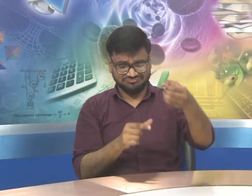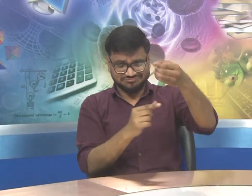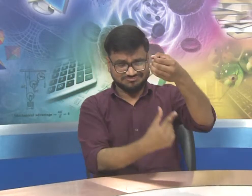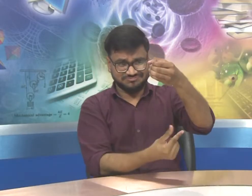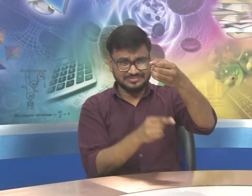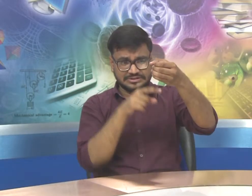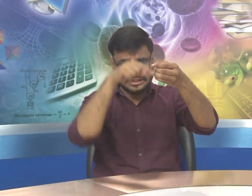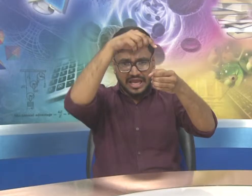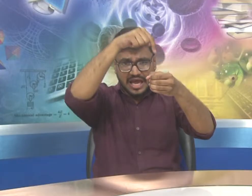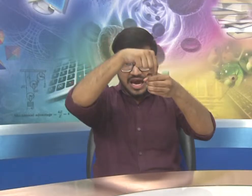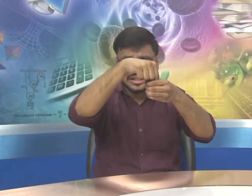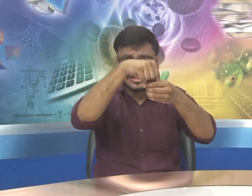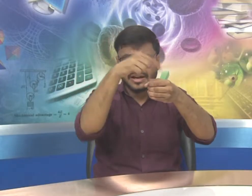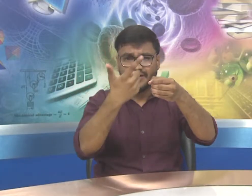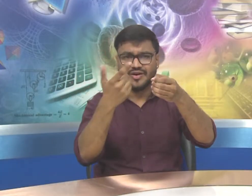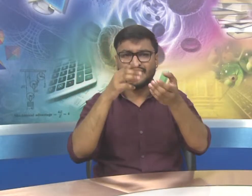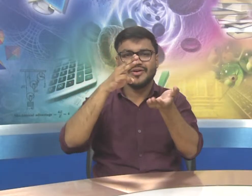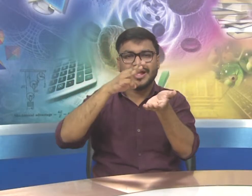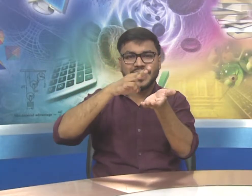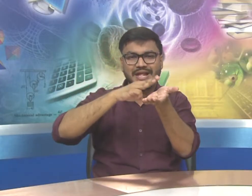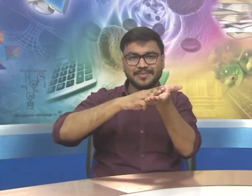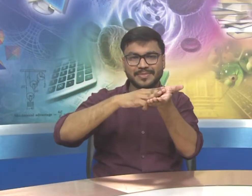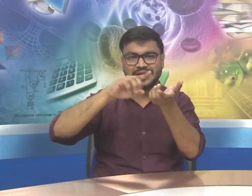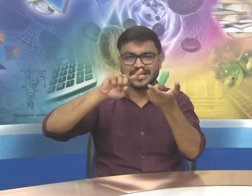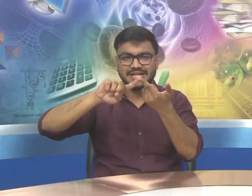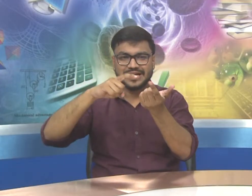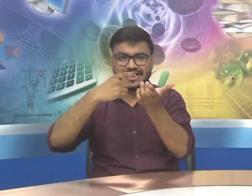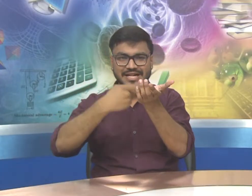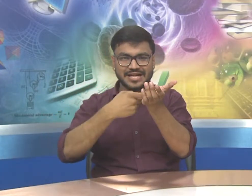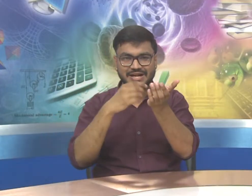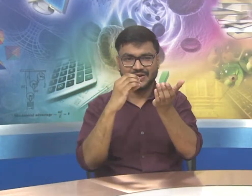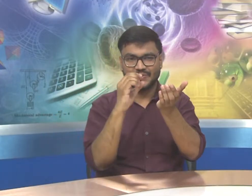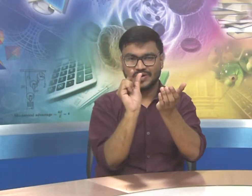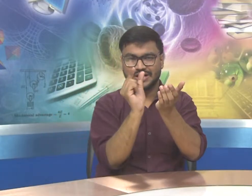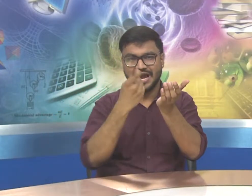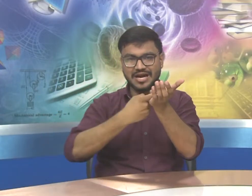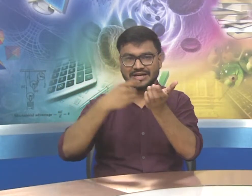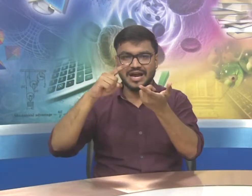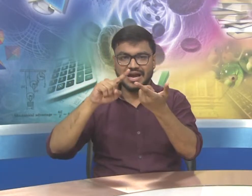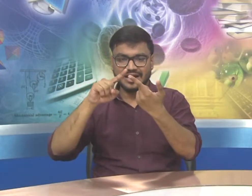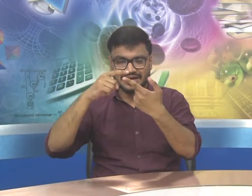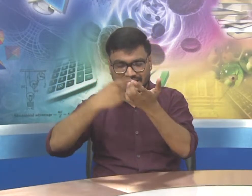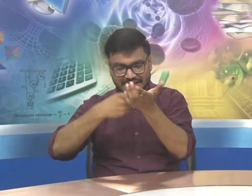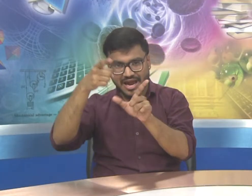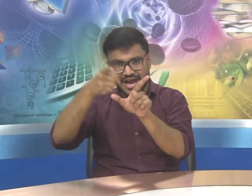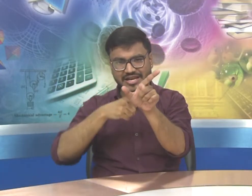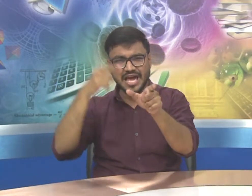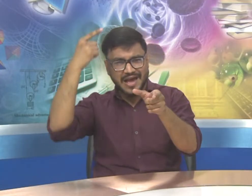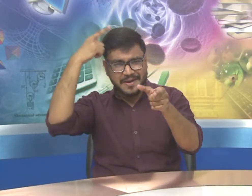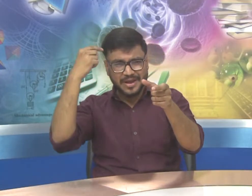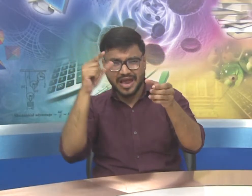In his study, he heated mercury in air inside a closed